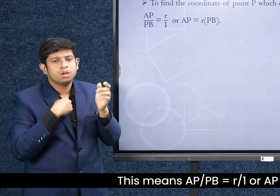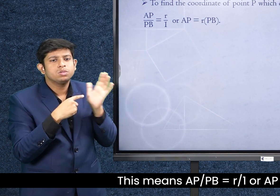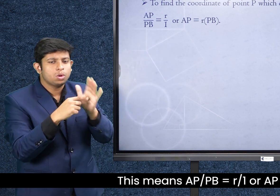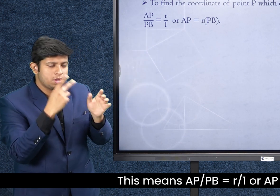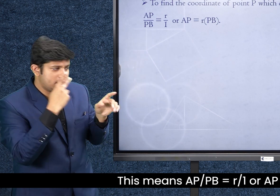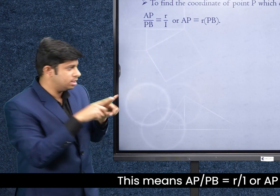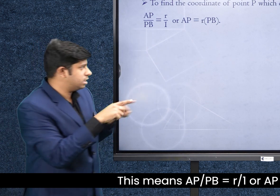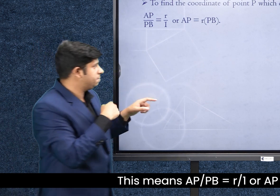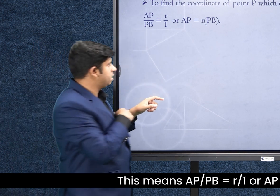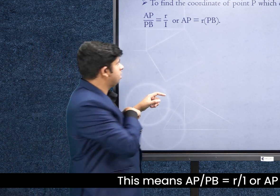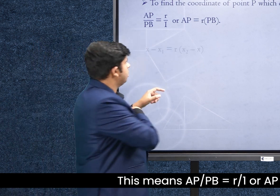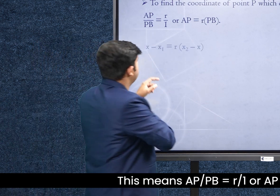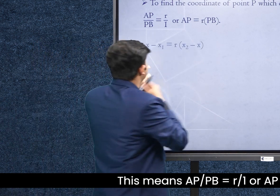PB.